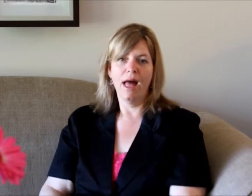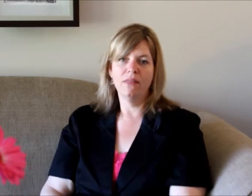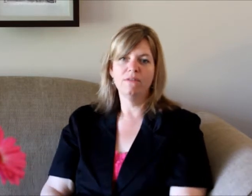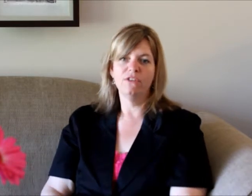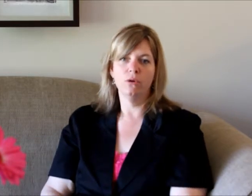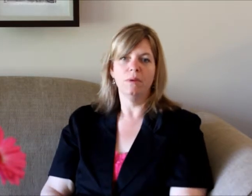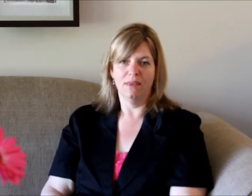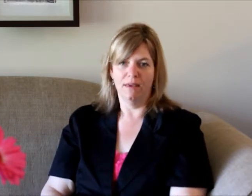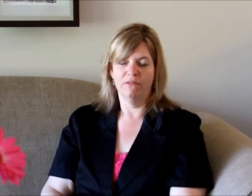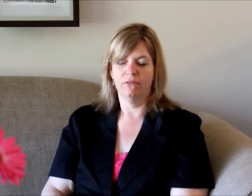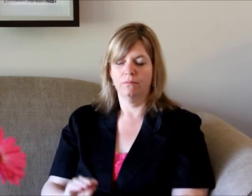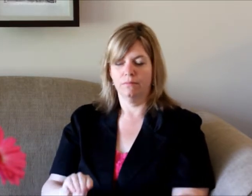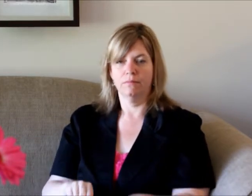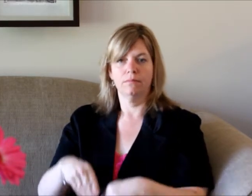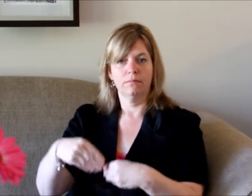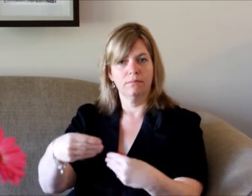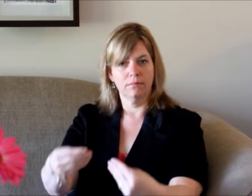and the verb give.